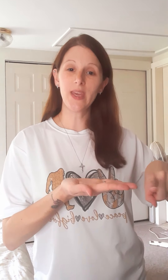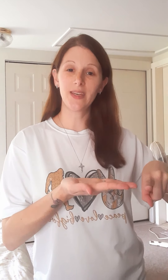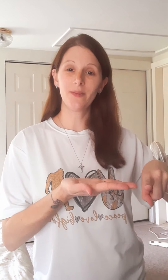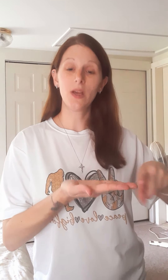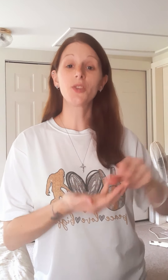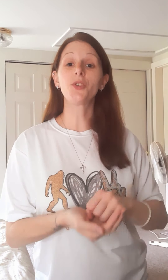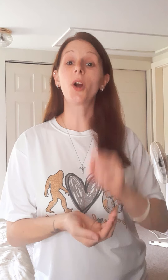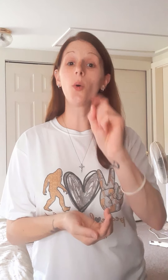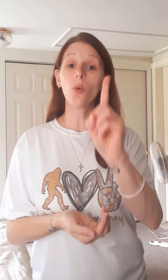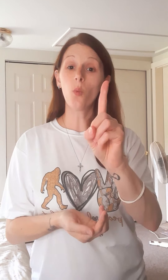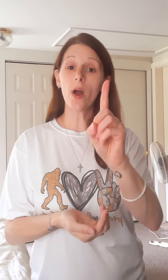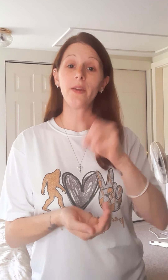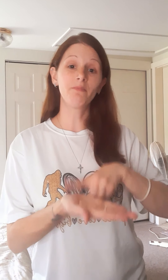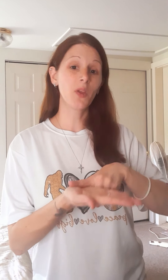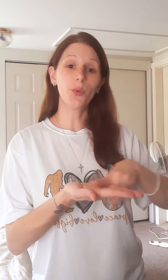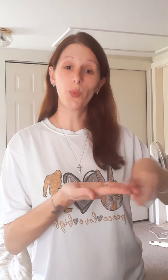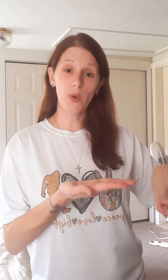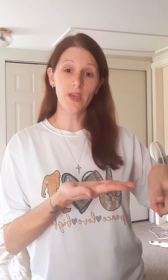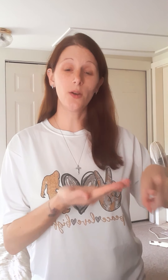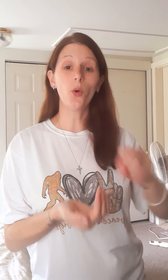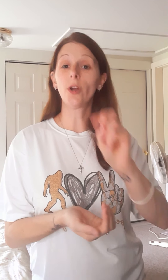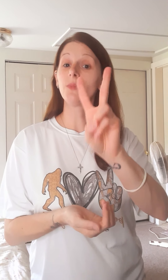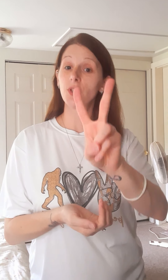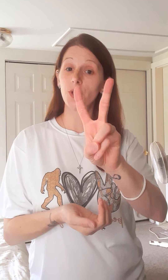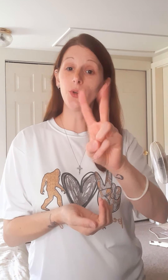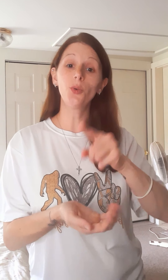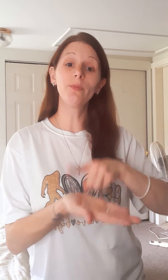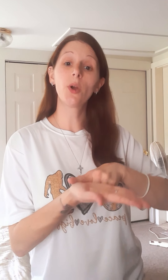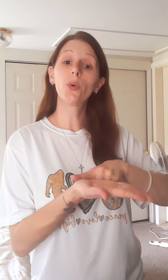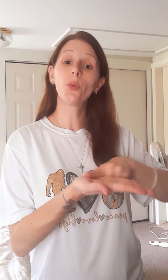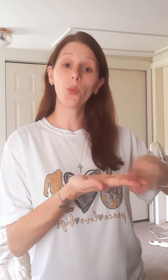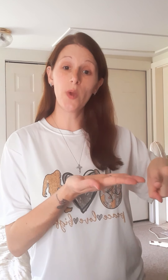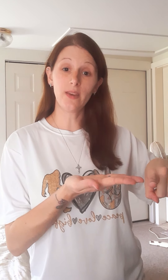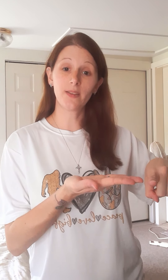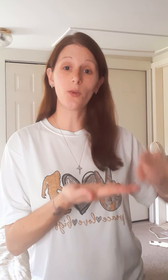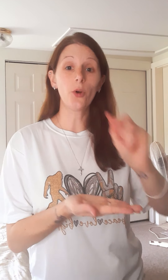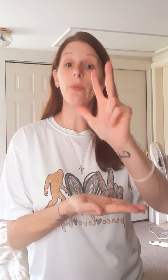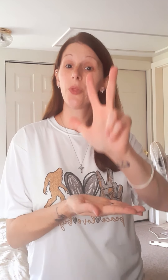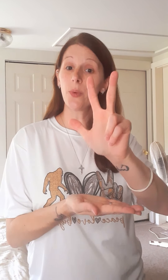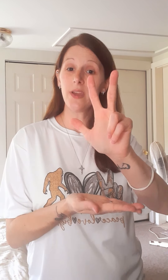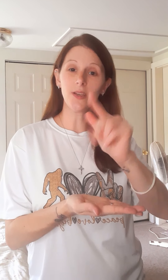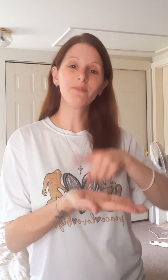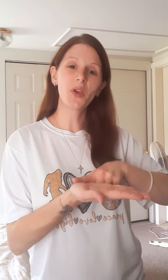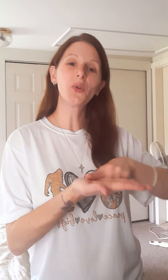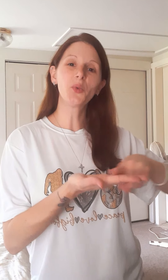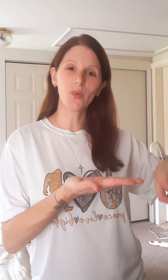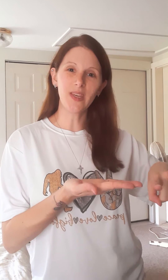Week. So you go 1 week, or 2 weeks, or 3